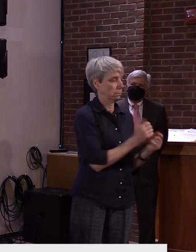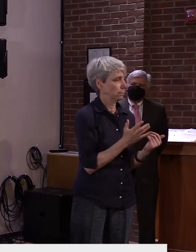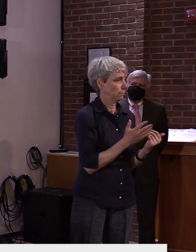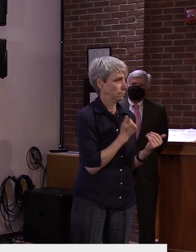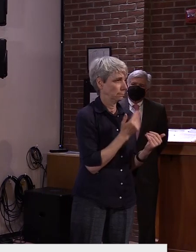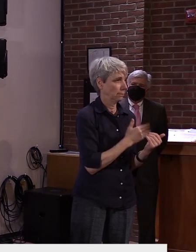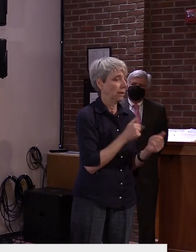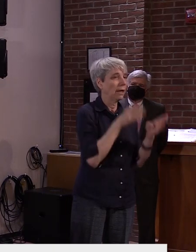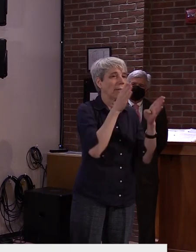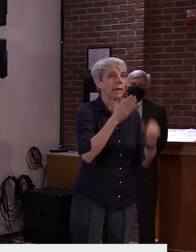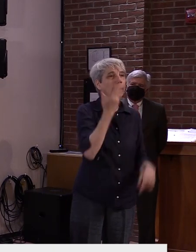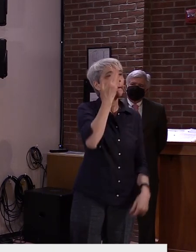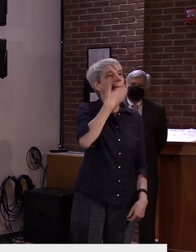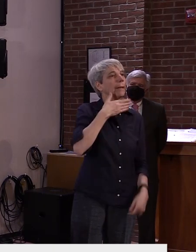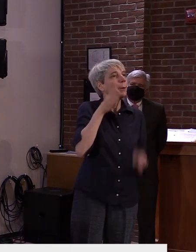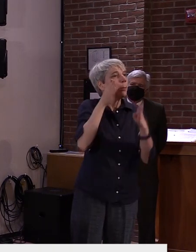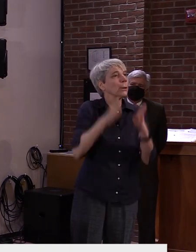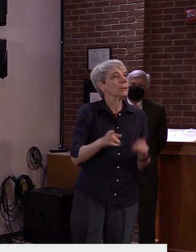someone who is coming in